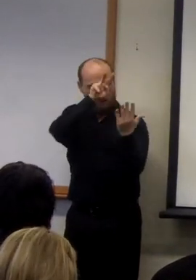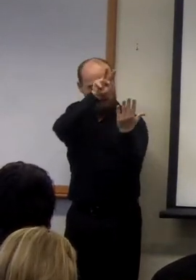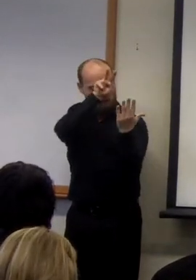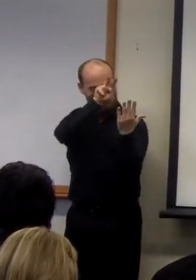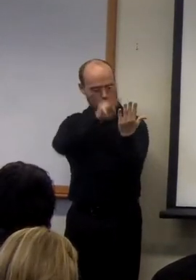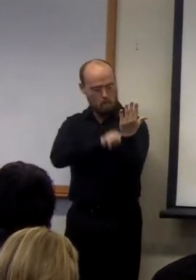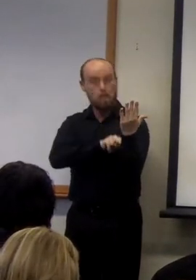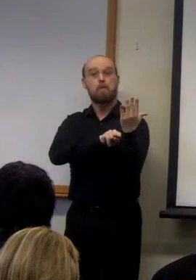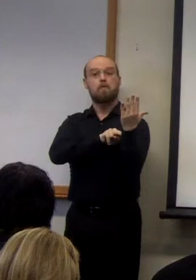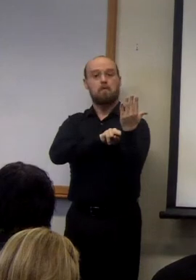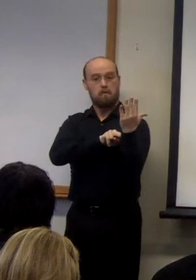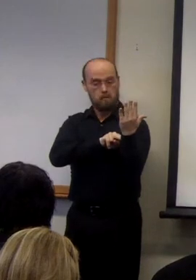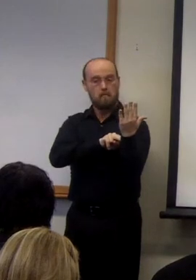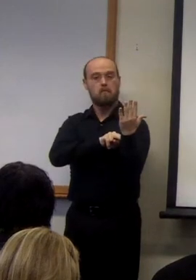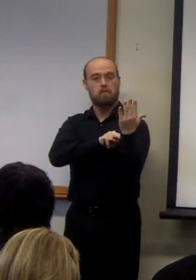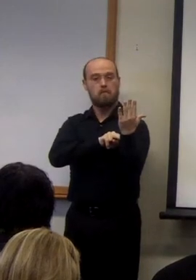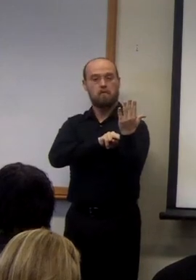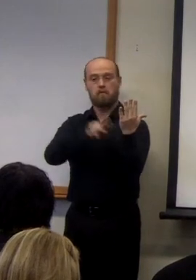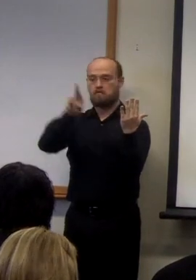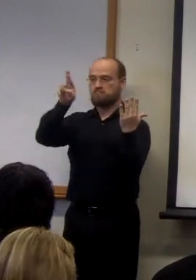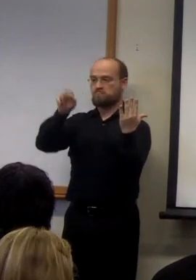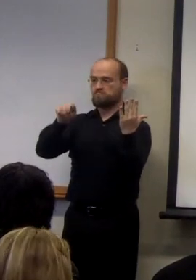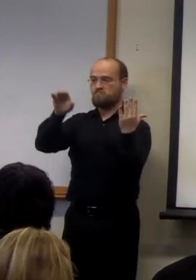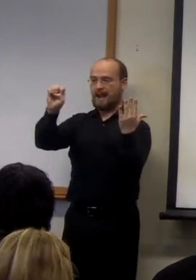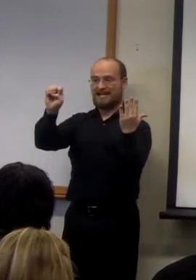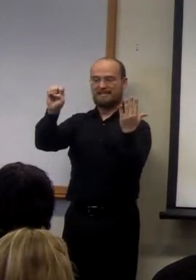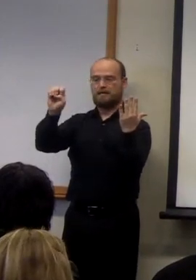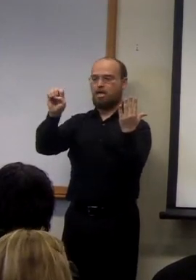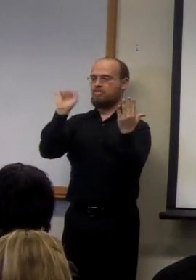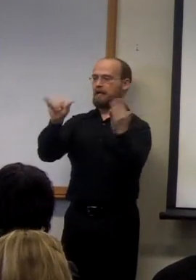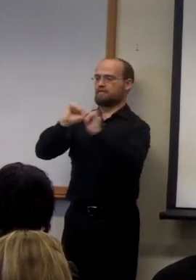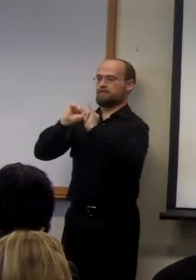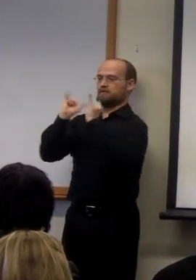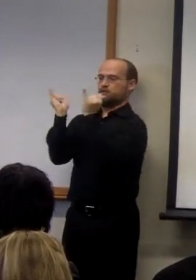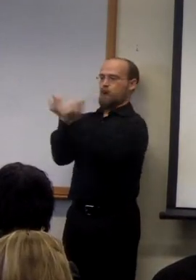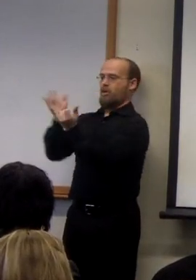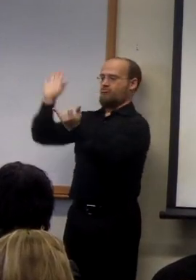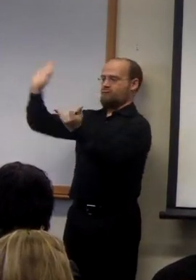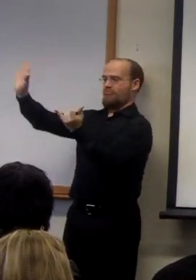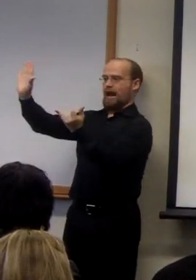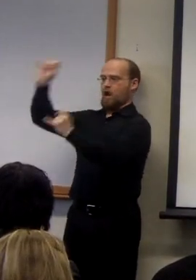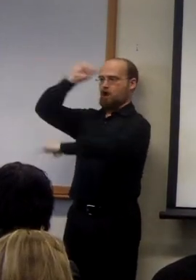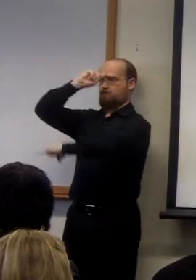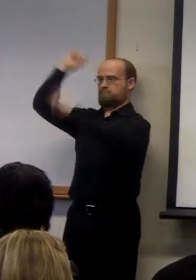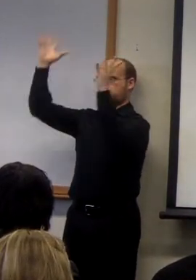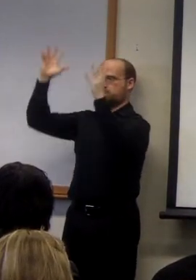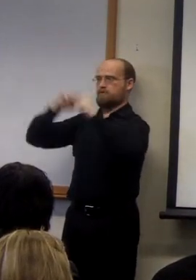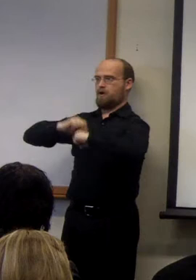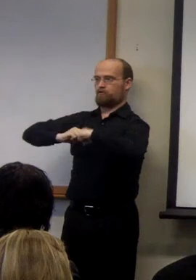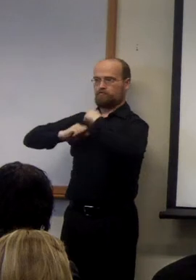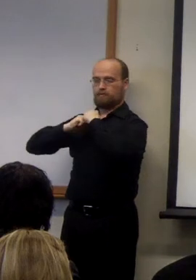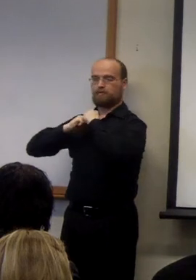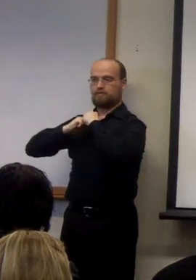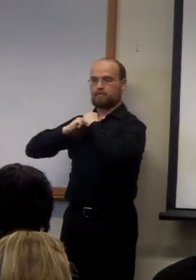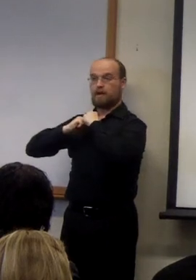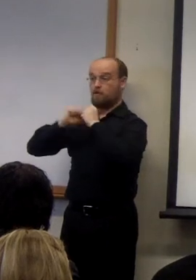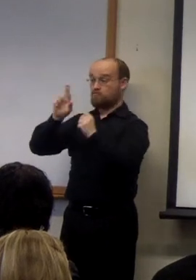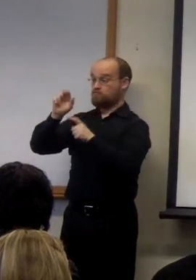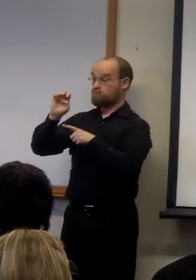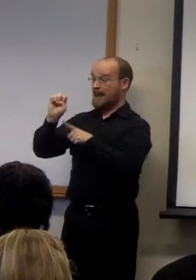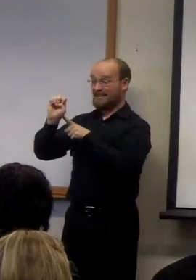said that race is a social construct, that it is not real. And